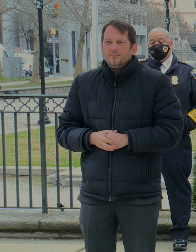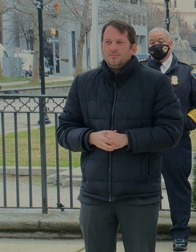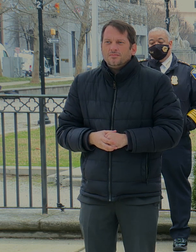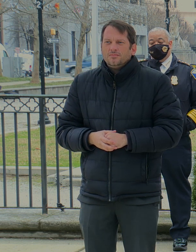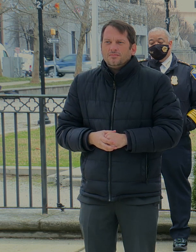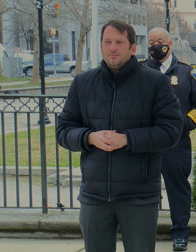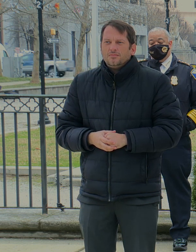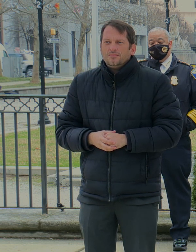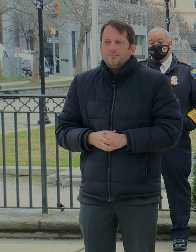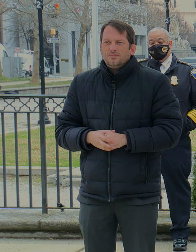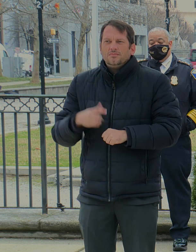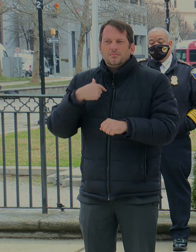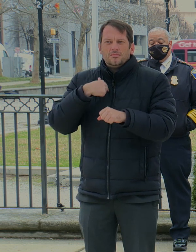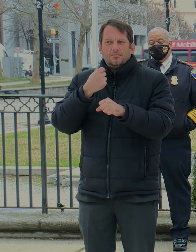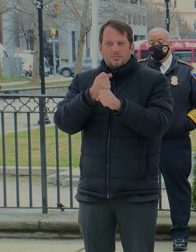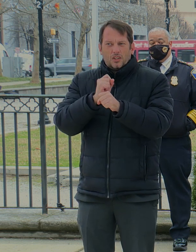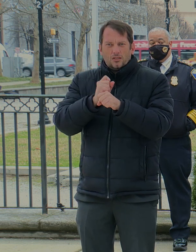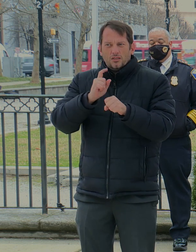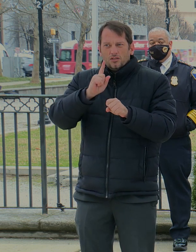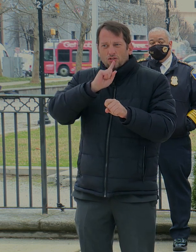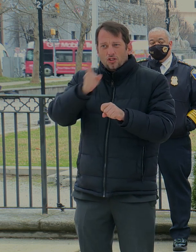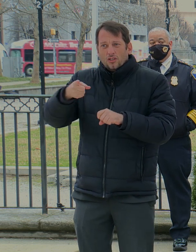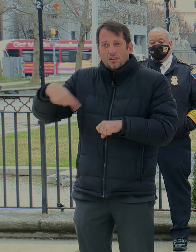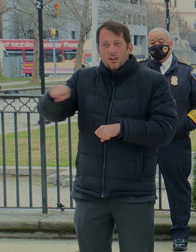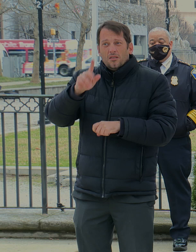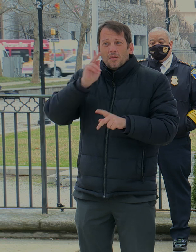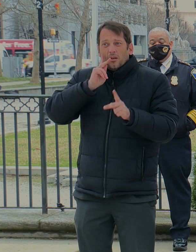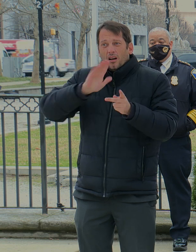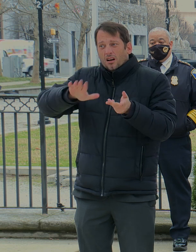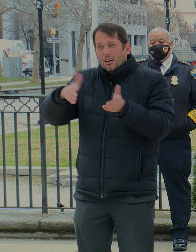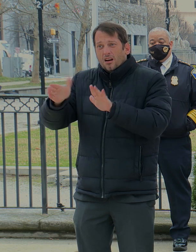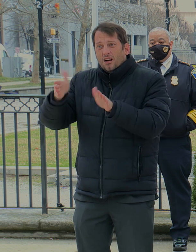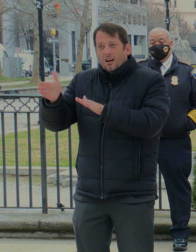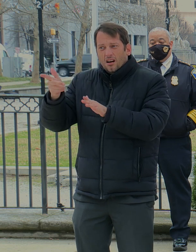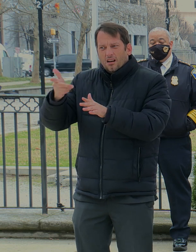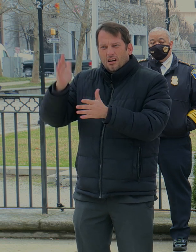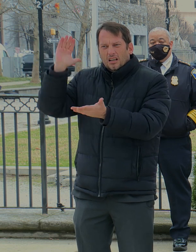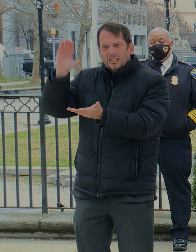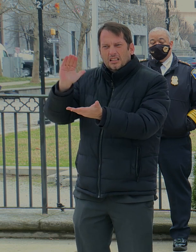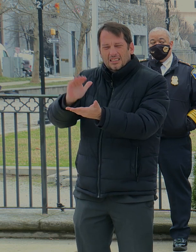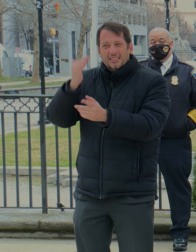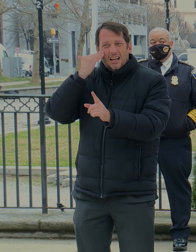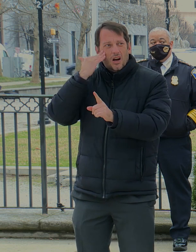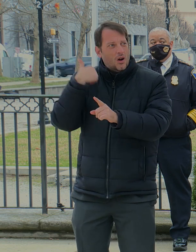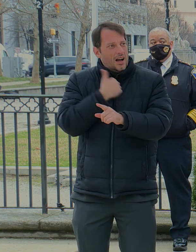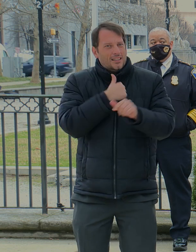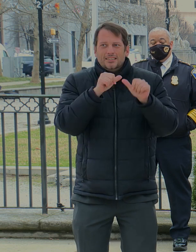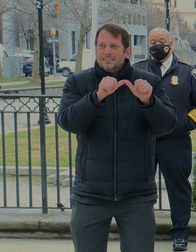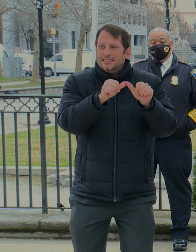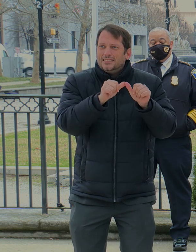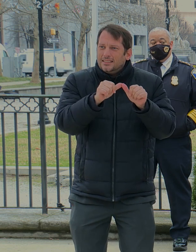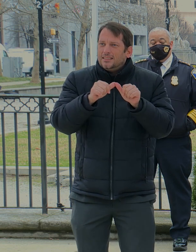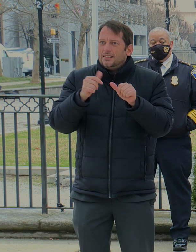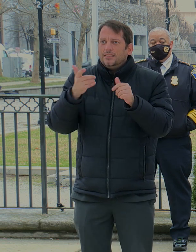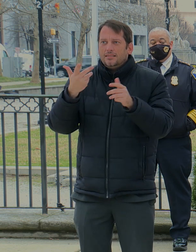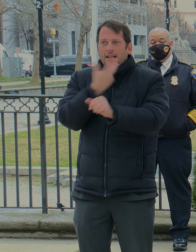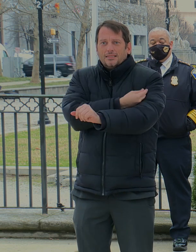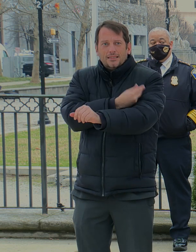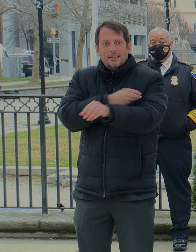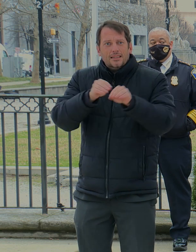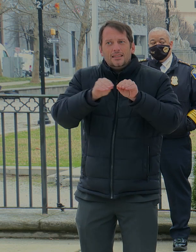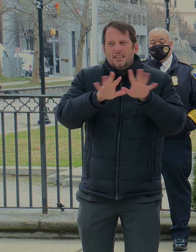makes lives lost today to COVID-19 all the more tragic because the possibility of prevention through a vaccine is so close at